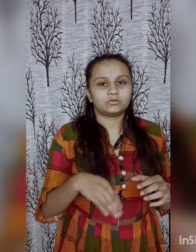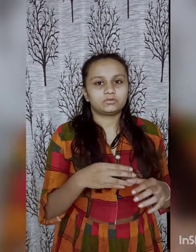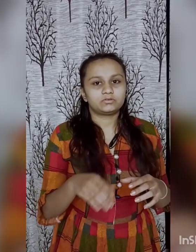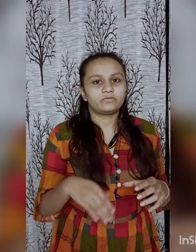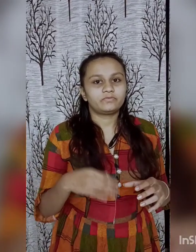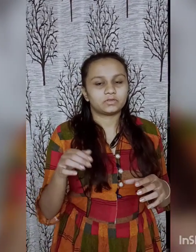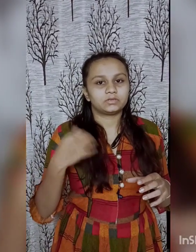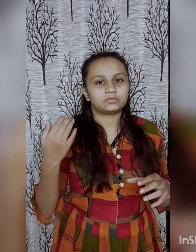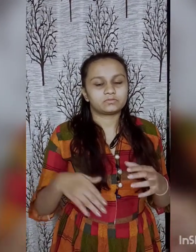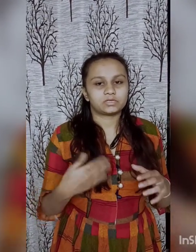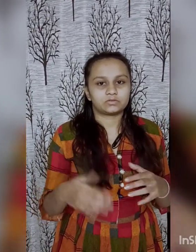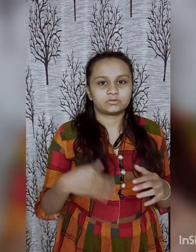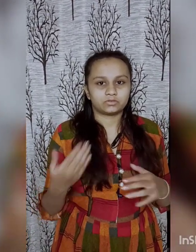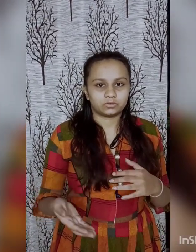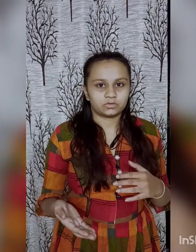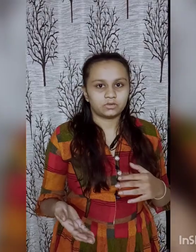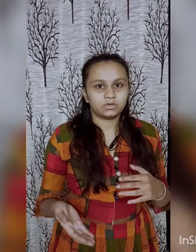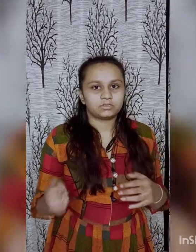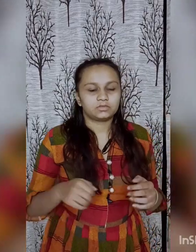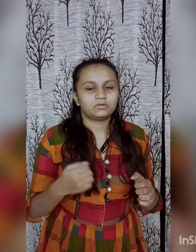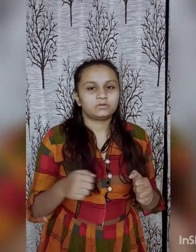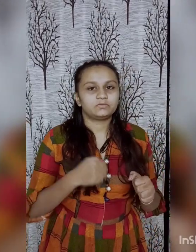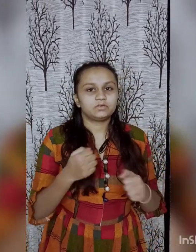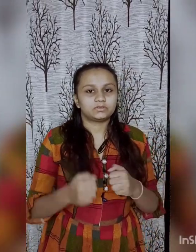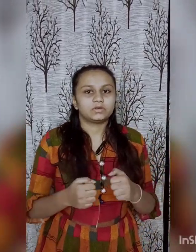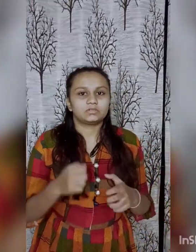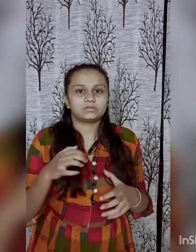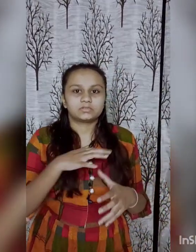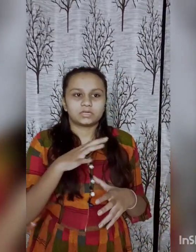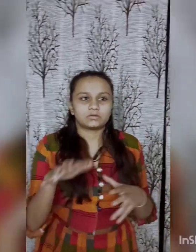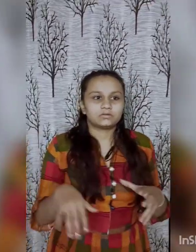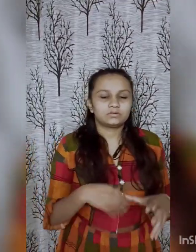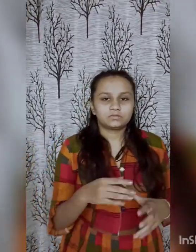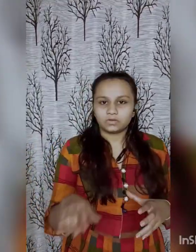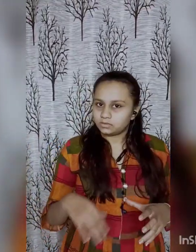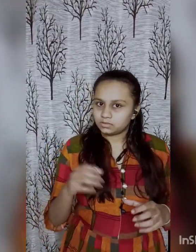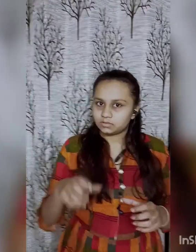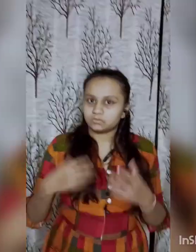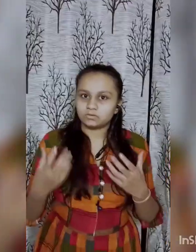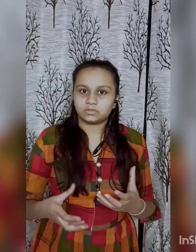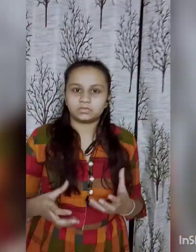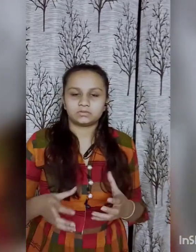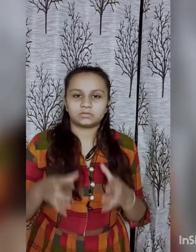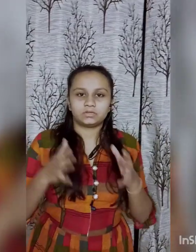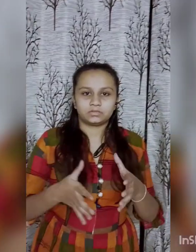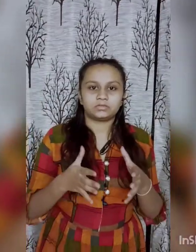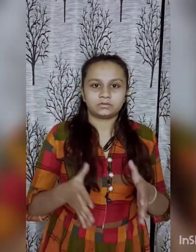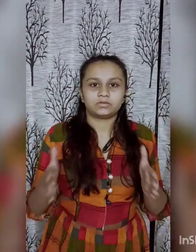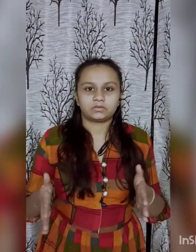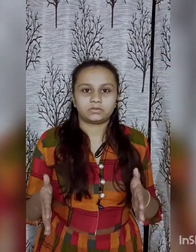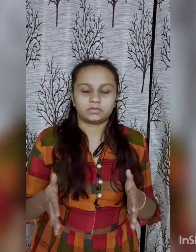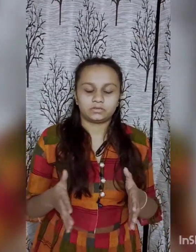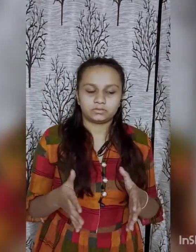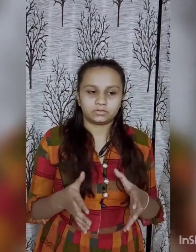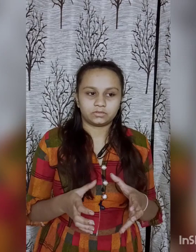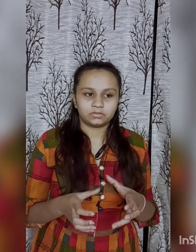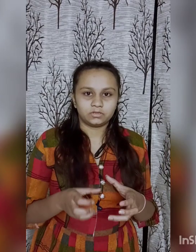the needs of the situation. The ratio at which the interest rate is provided on the cash reserves by